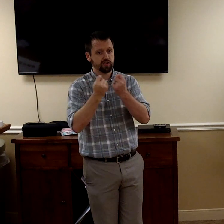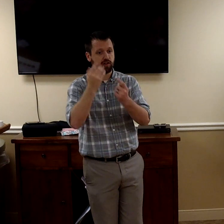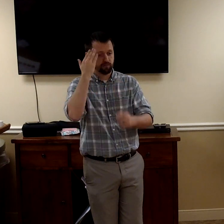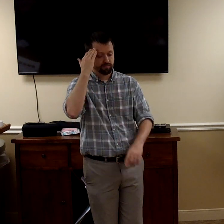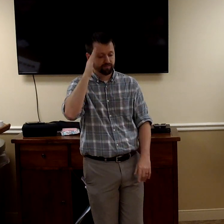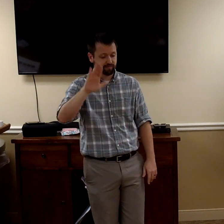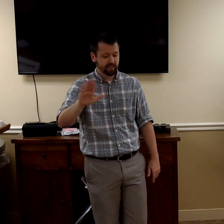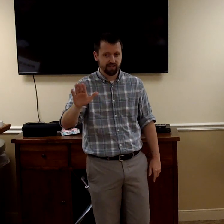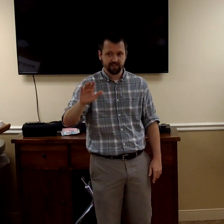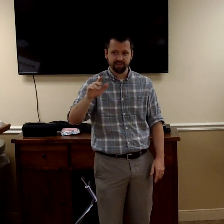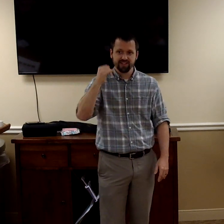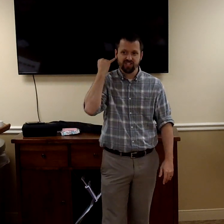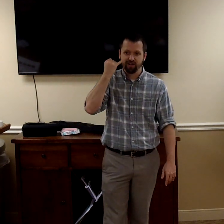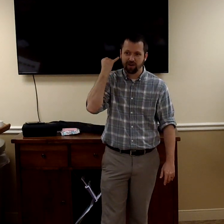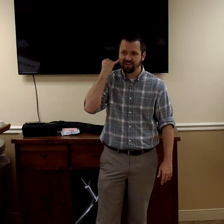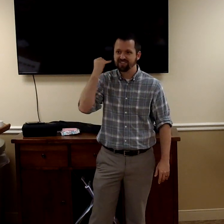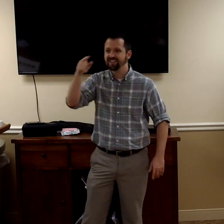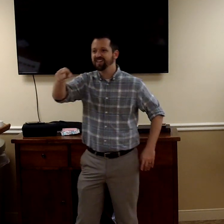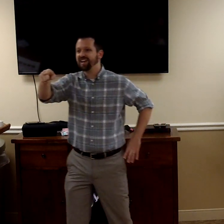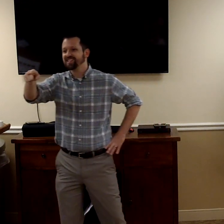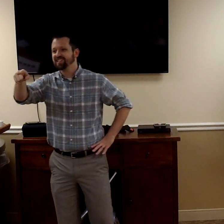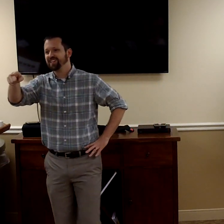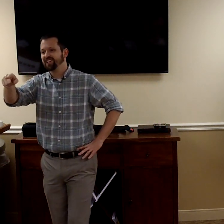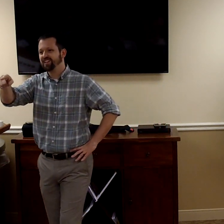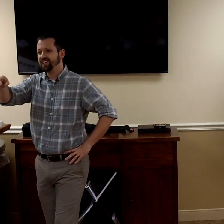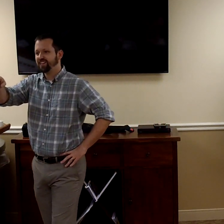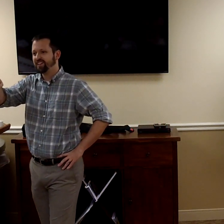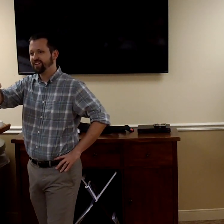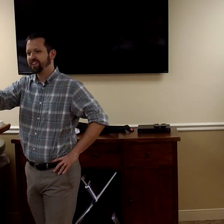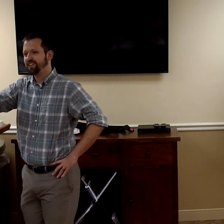know. Jaguars. Or the Yes. Gators. About New Smyrna.